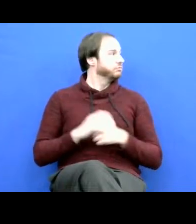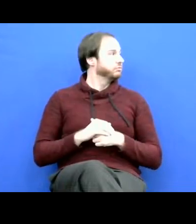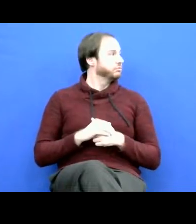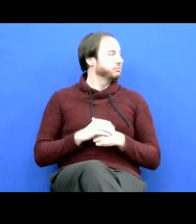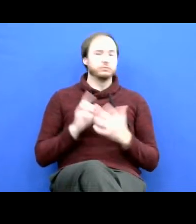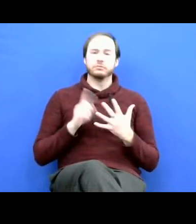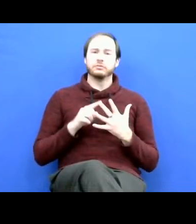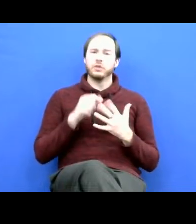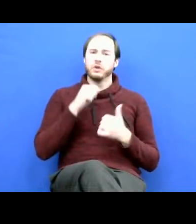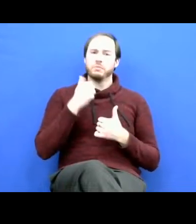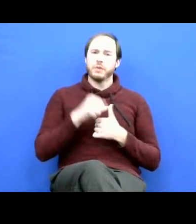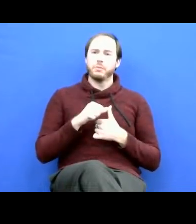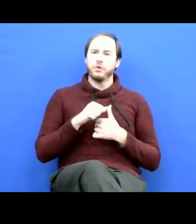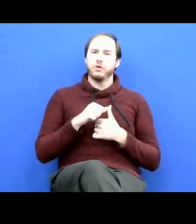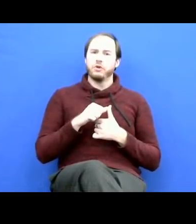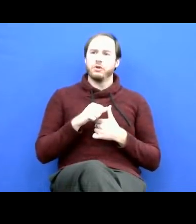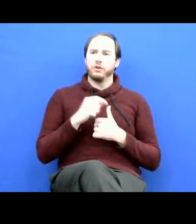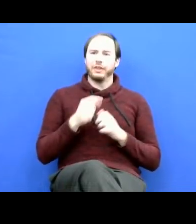don't remember the executive session.